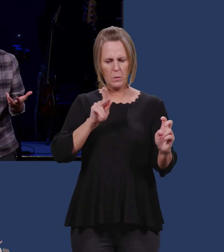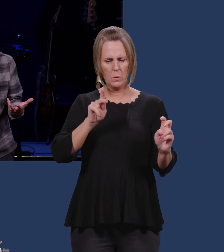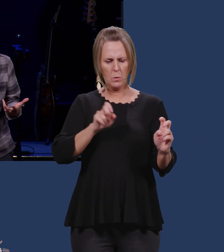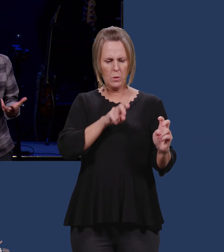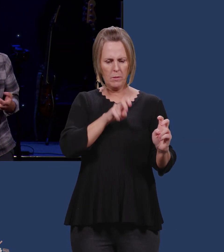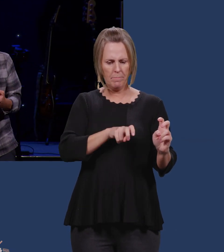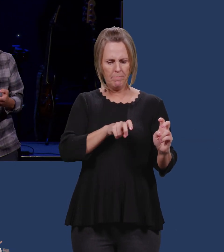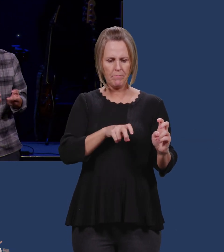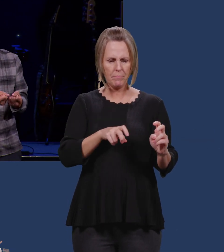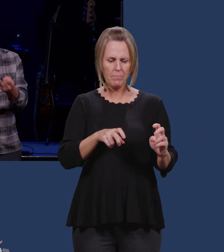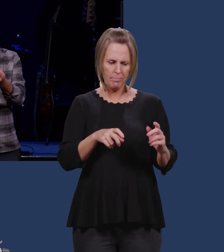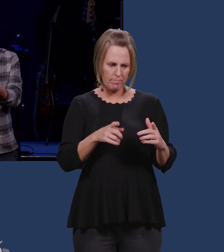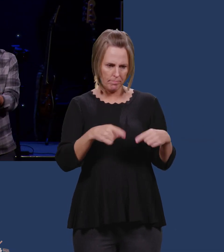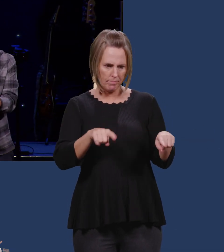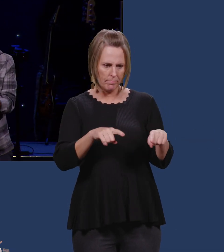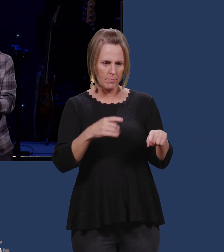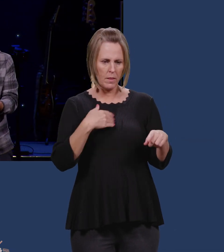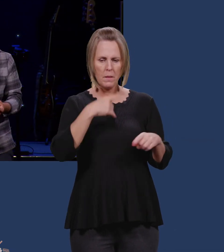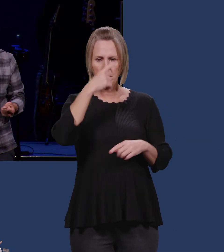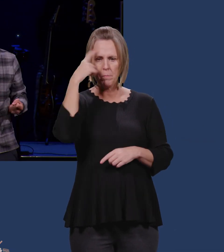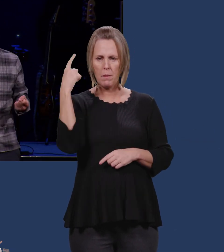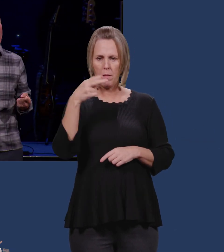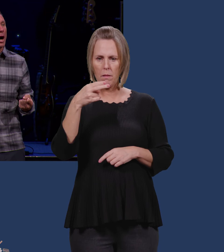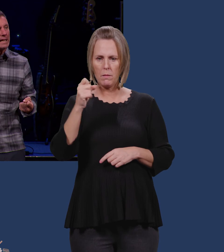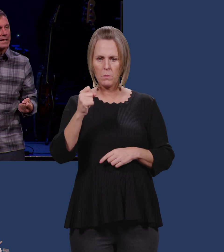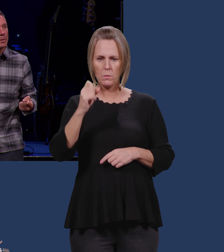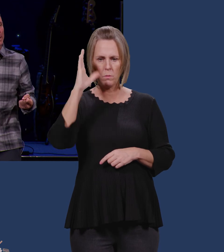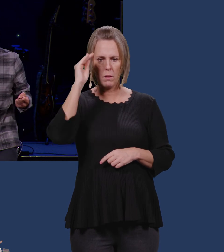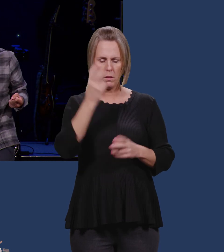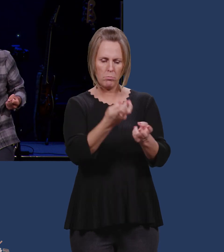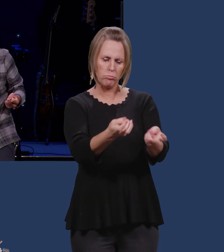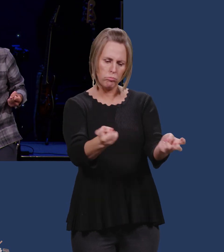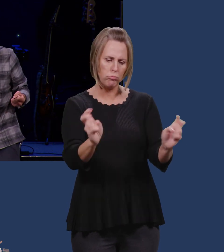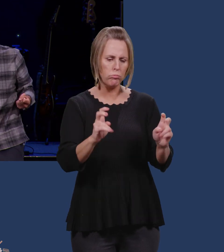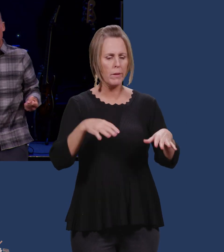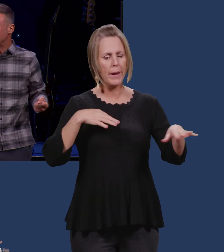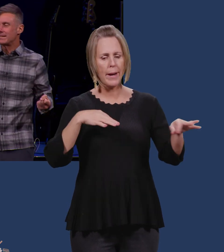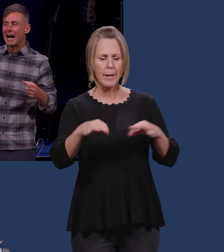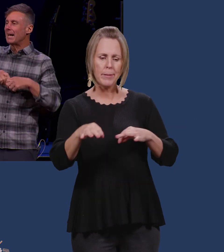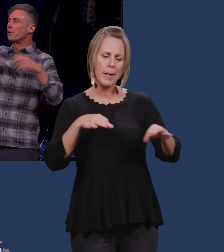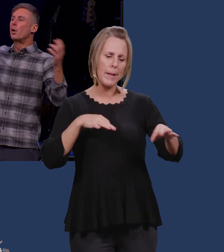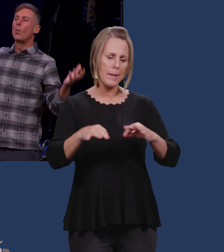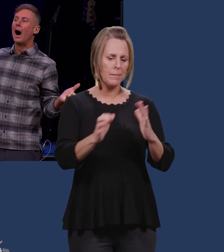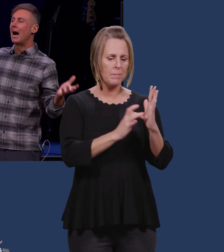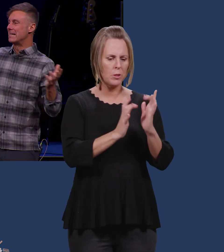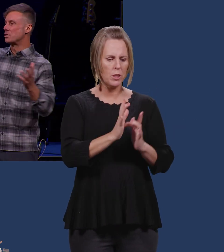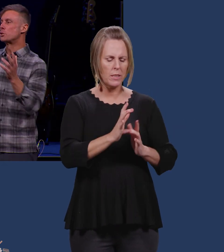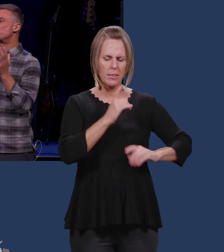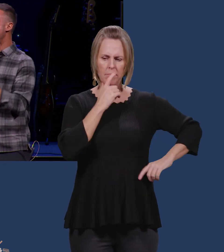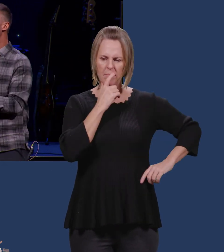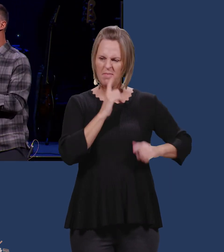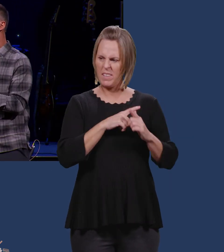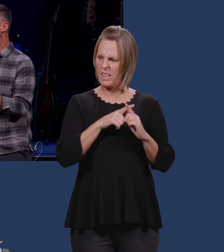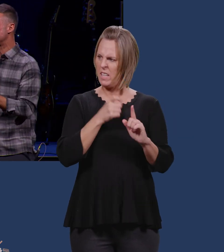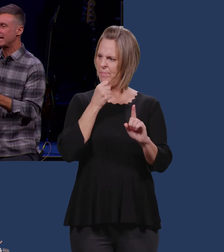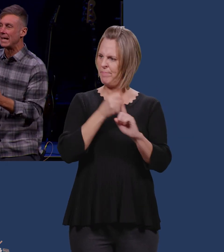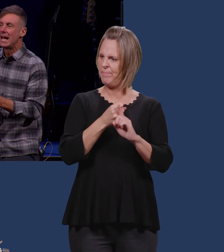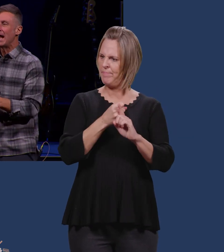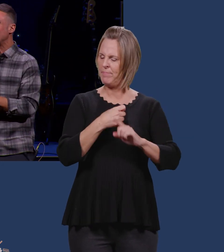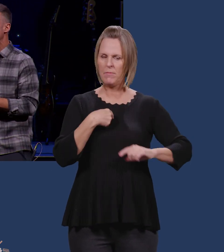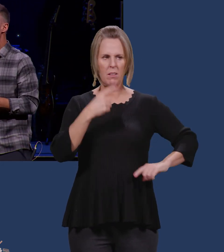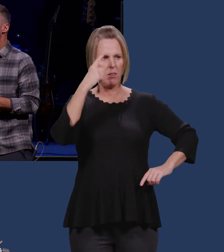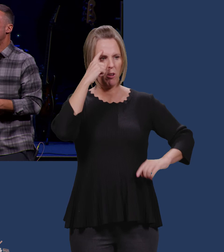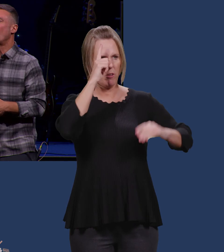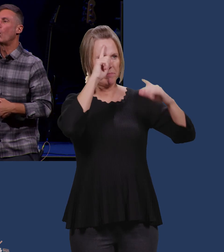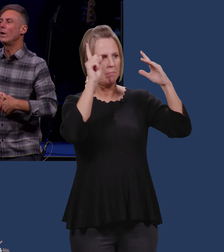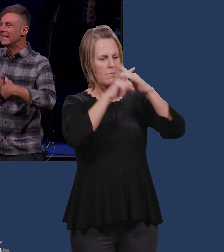high school guys that he had brought from Columbia, and he was talking to them about Jesus. And he said, I don't know why, it just dawned on me to say,